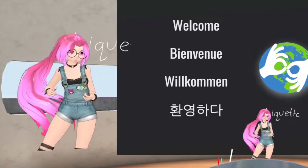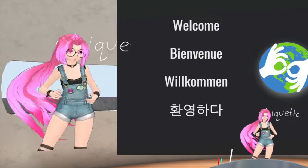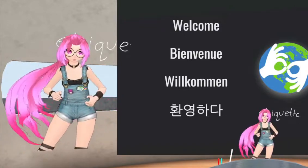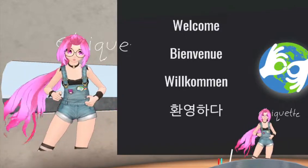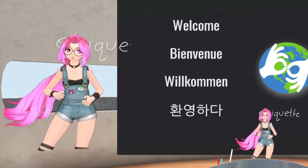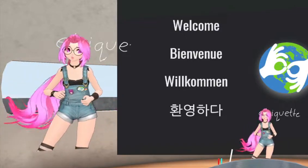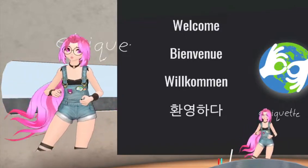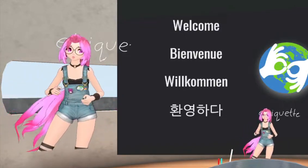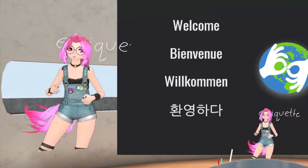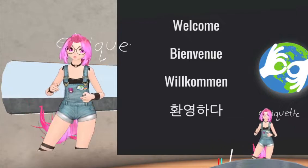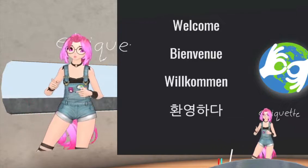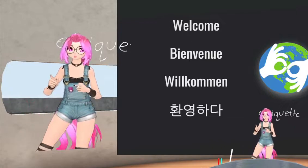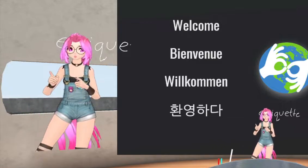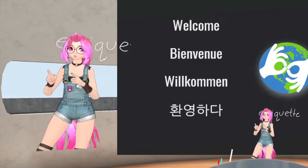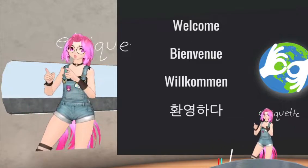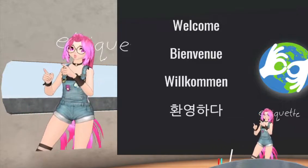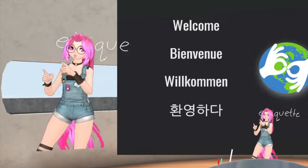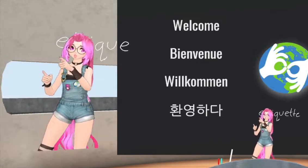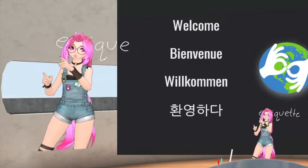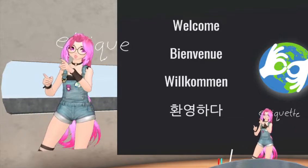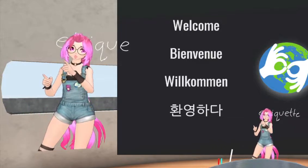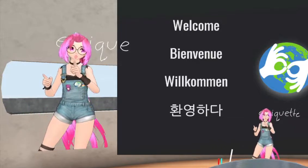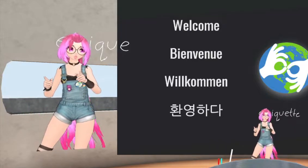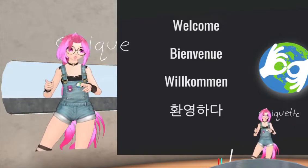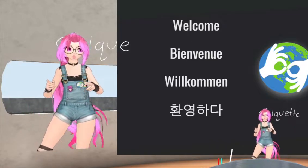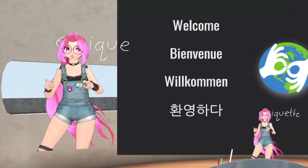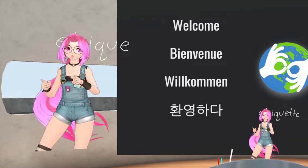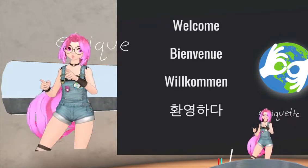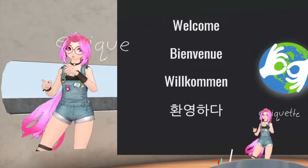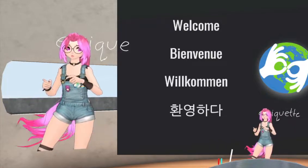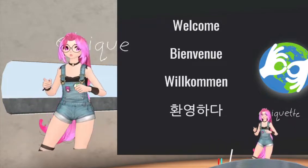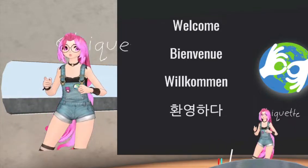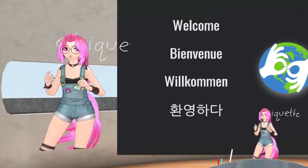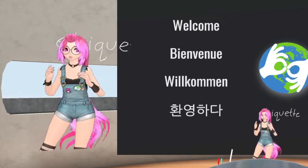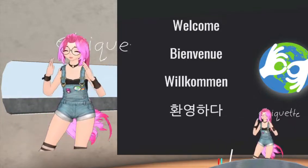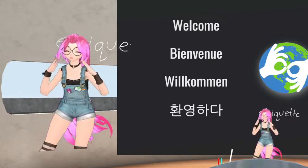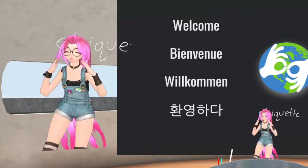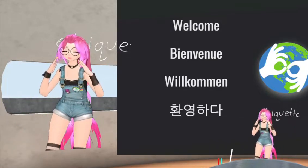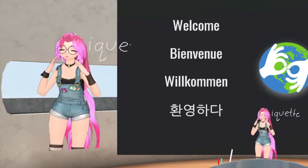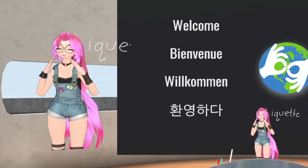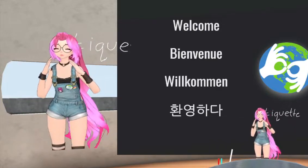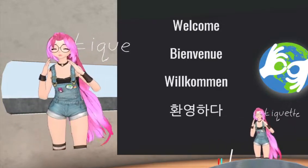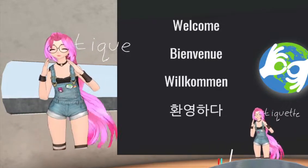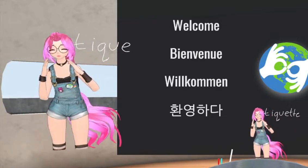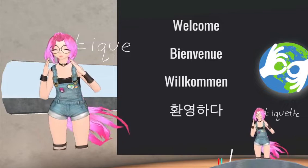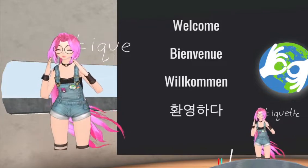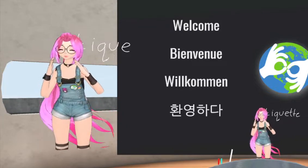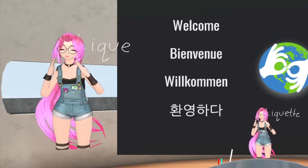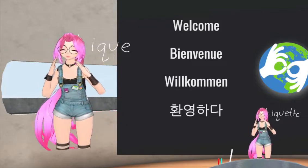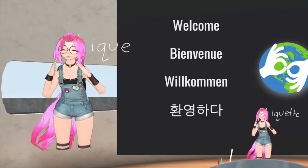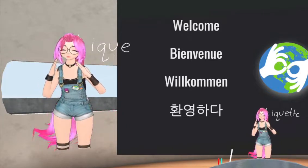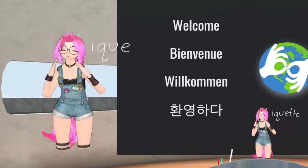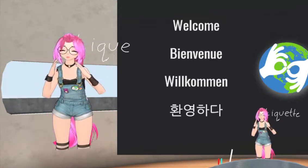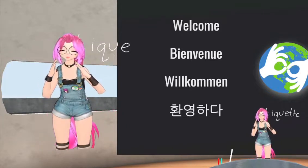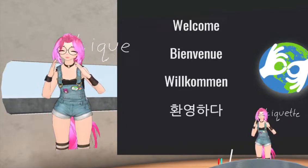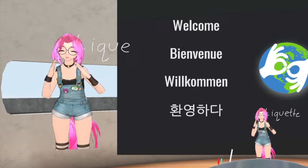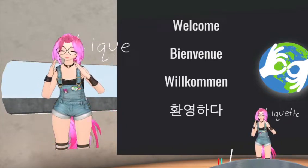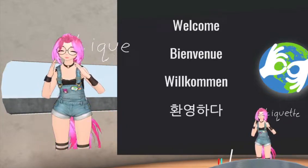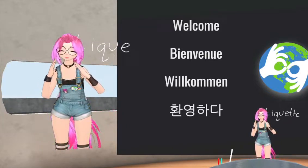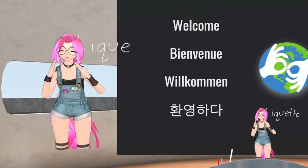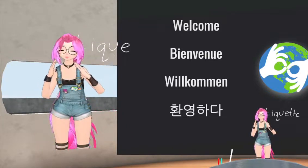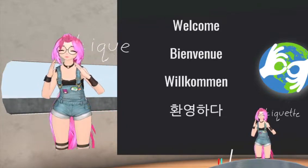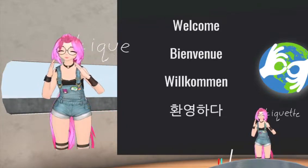variations in America, which is what we're learning today, ASL. So, for example, I live on the West Coast, and Starbun, who's with